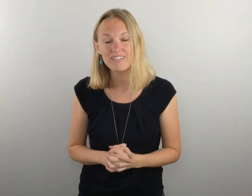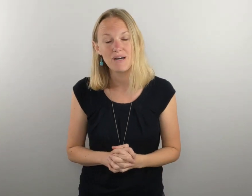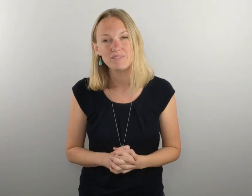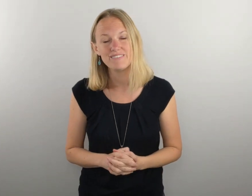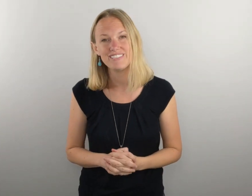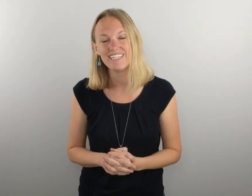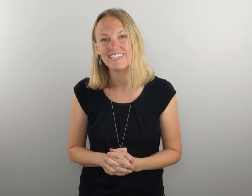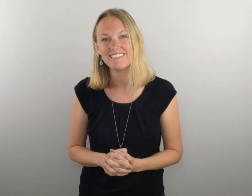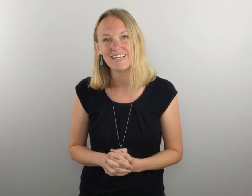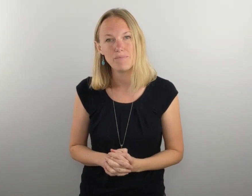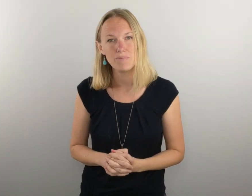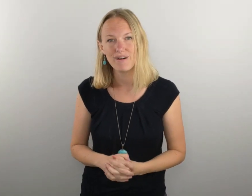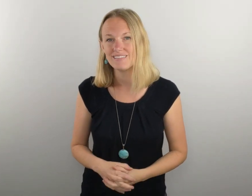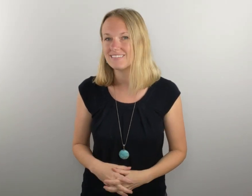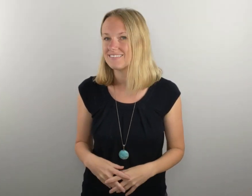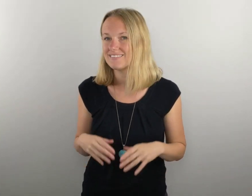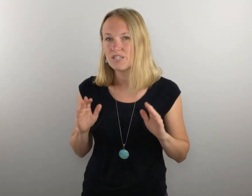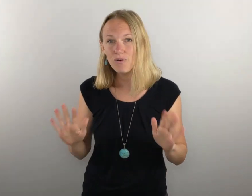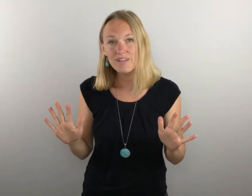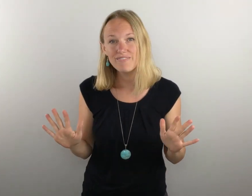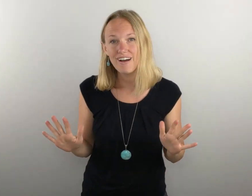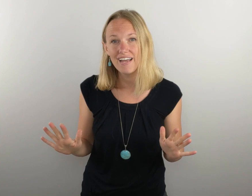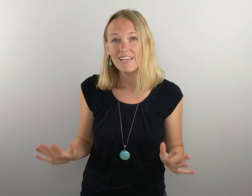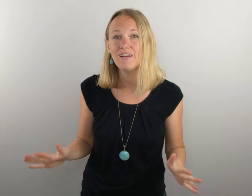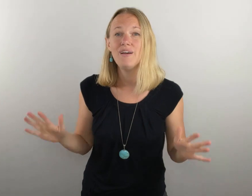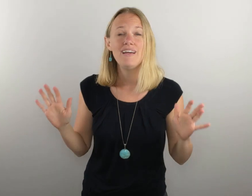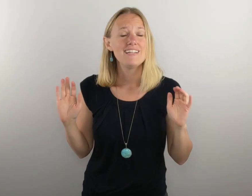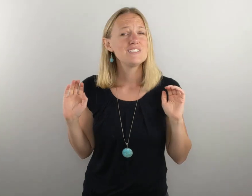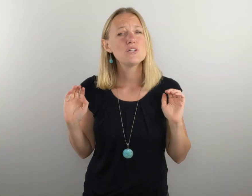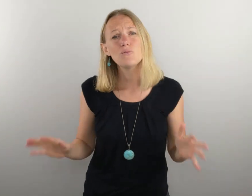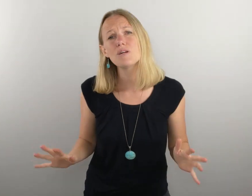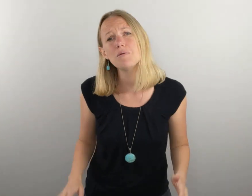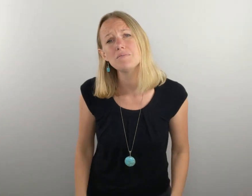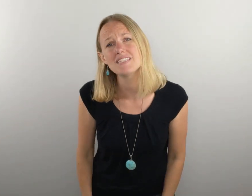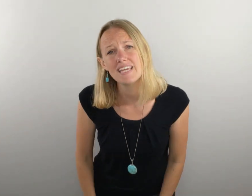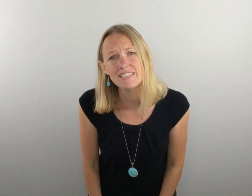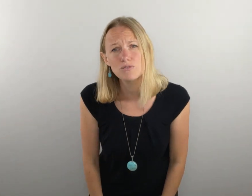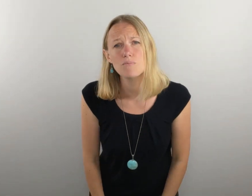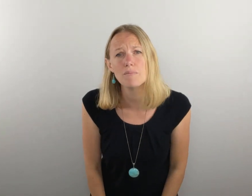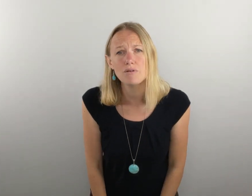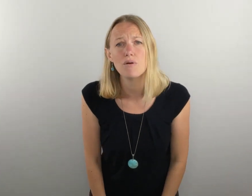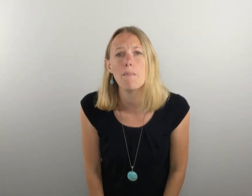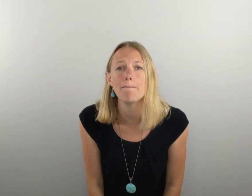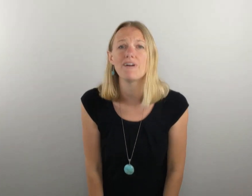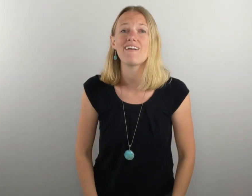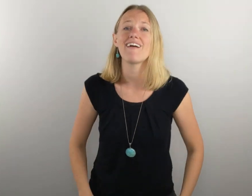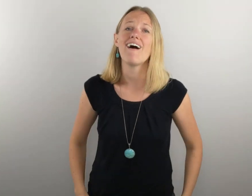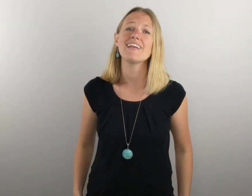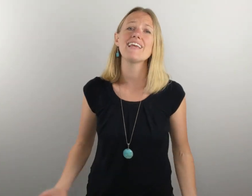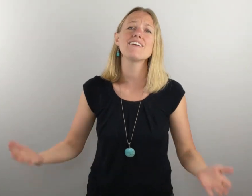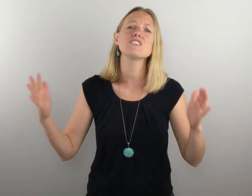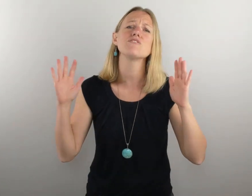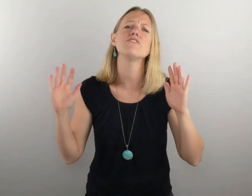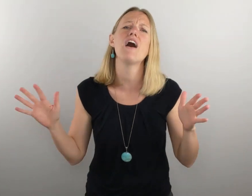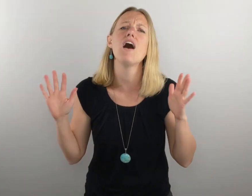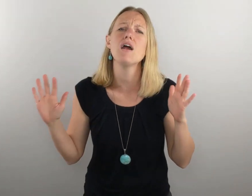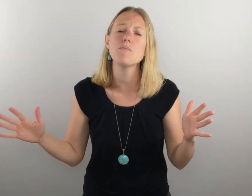couple different days, a couple parts. Totally fine. Don't worry about mistakes. Remember, God cares far